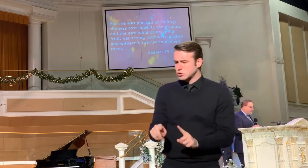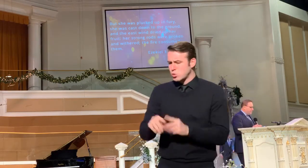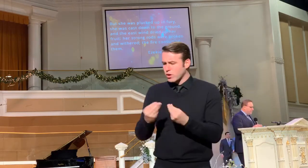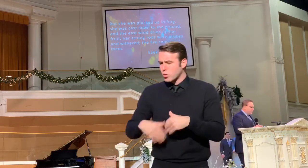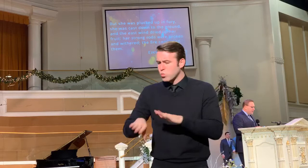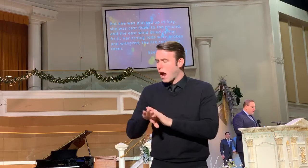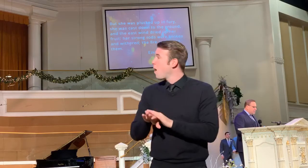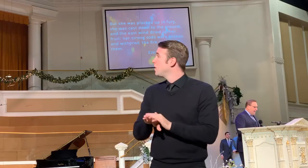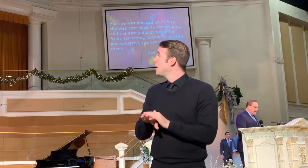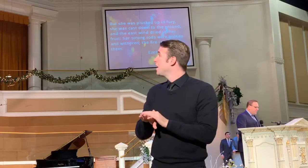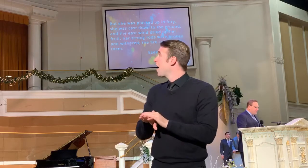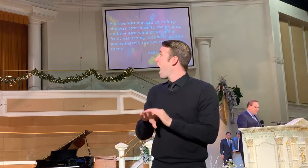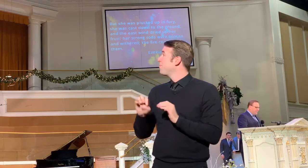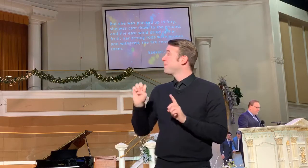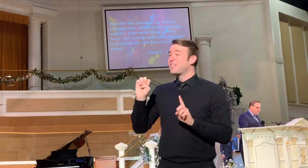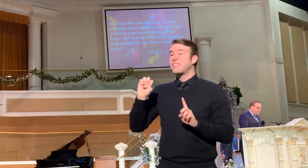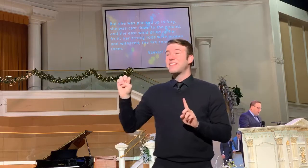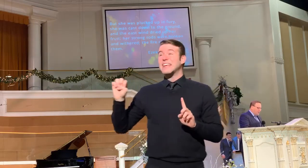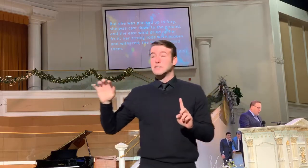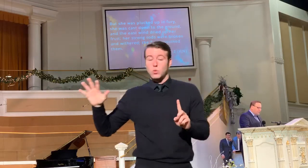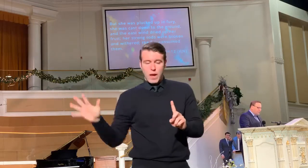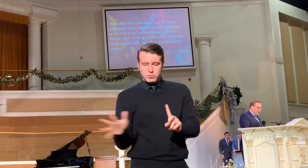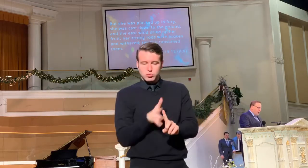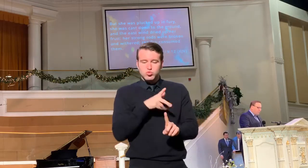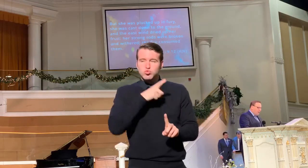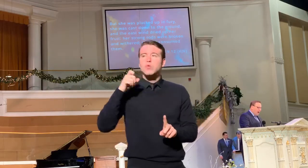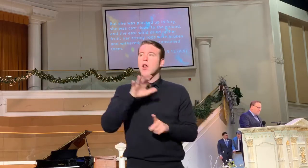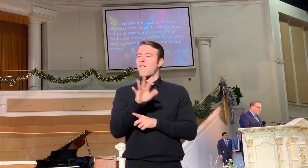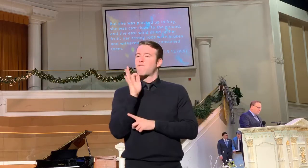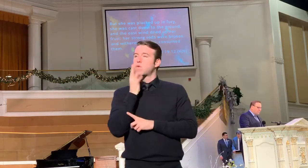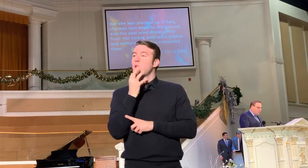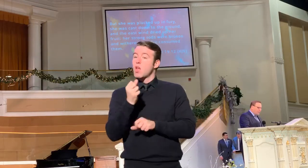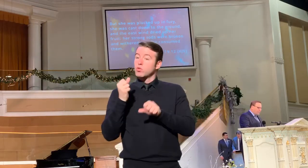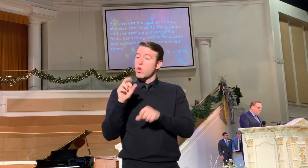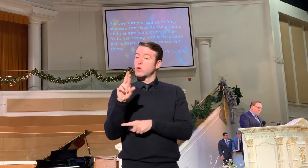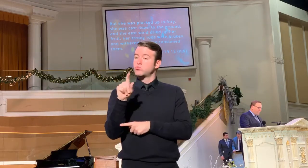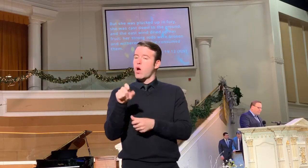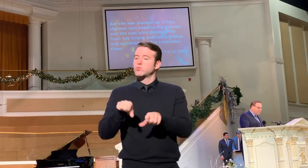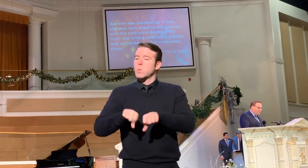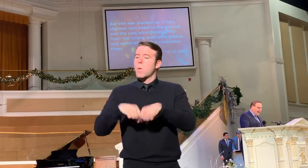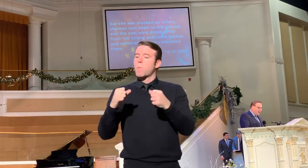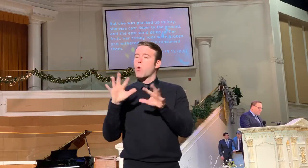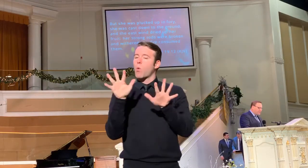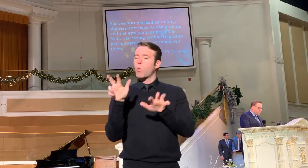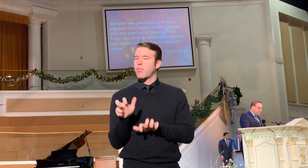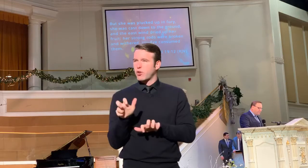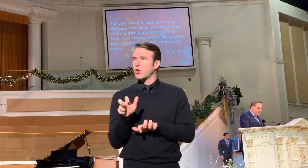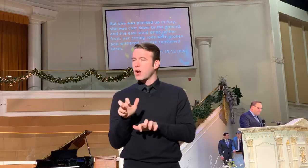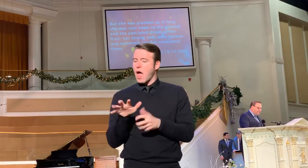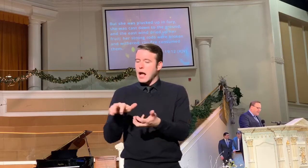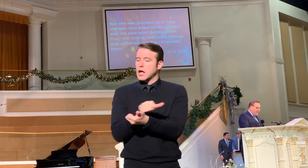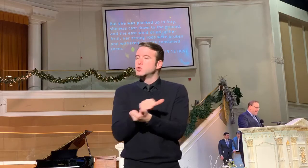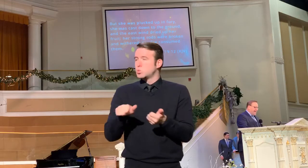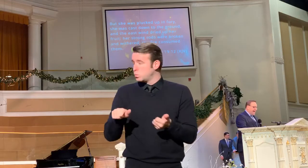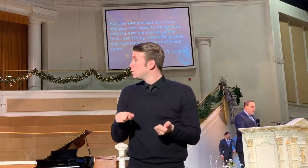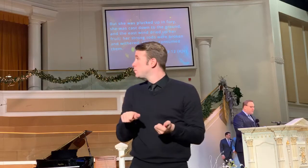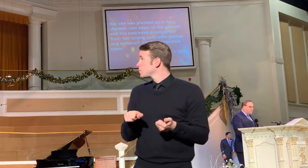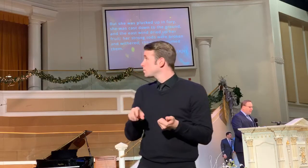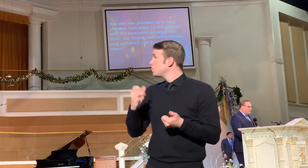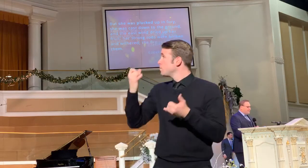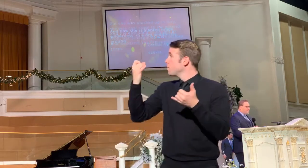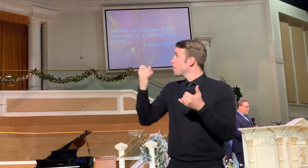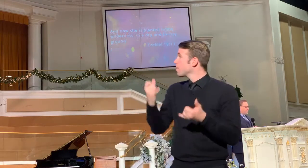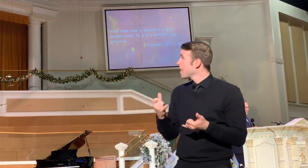ground, and the east wind dried up her fruit. Her strong rods were broken, withered, fire consumed them, and now